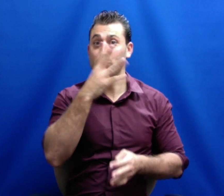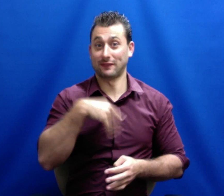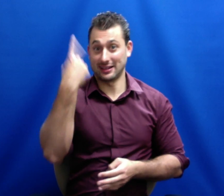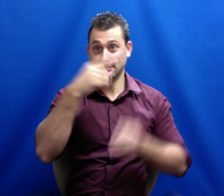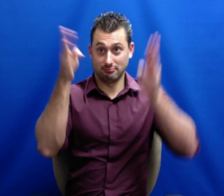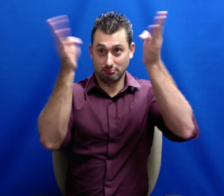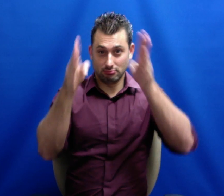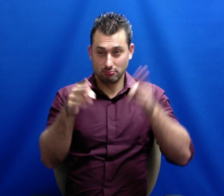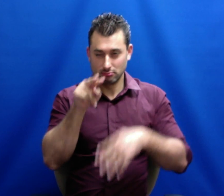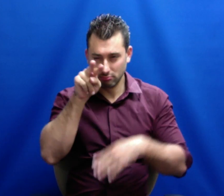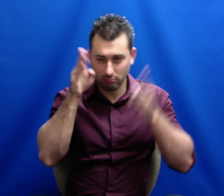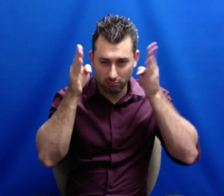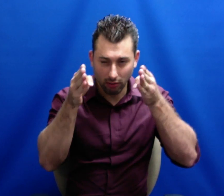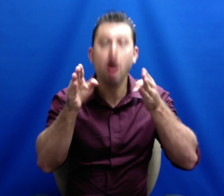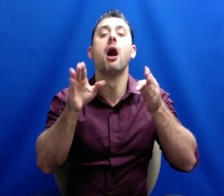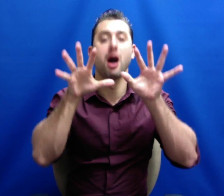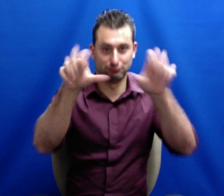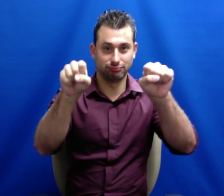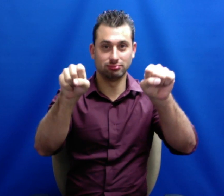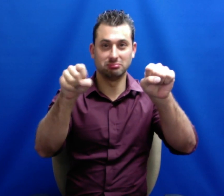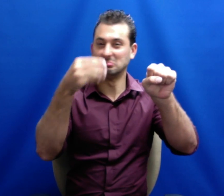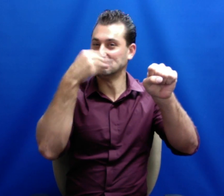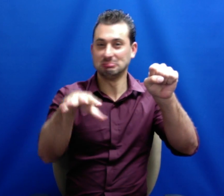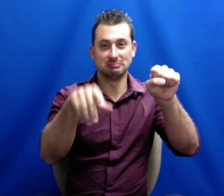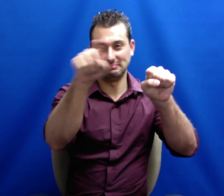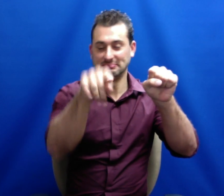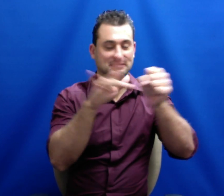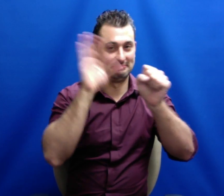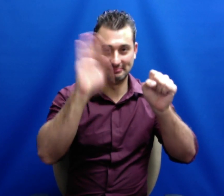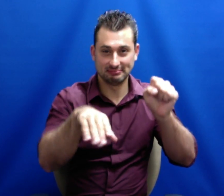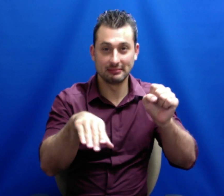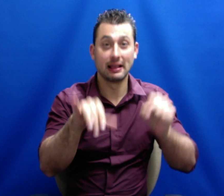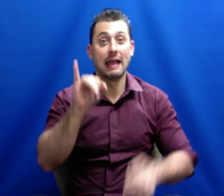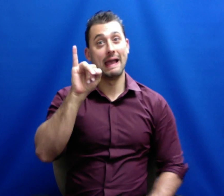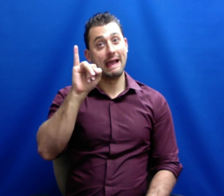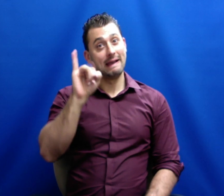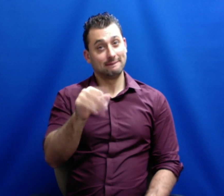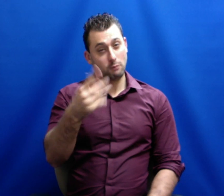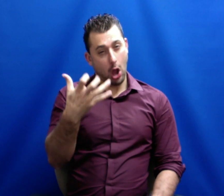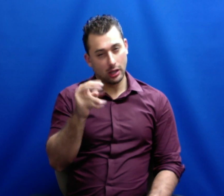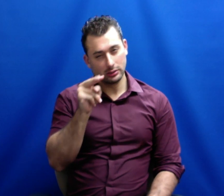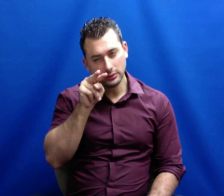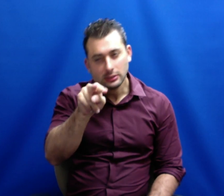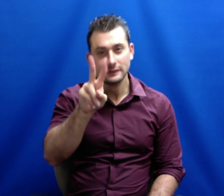see the two women's faces, you'll see the two women's faces, regardless of what's in the middle. If what you're looking for is the vase in the